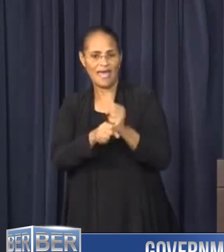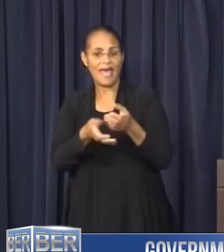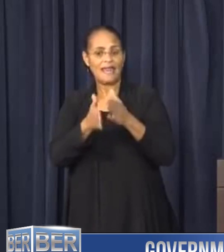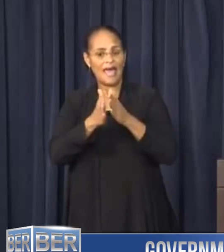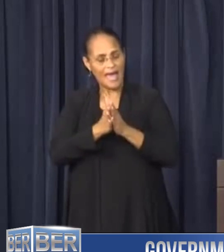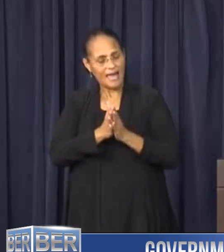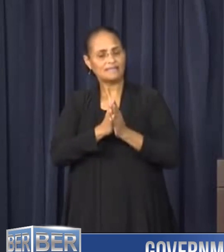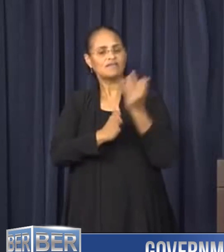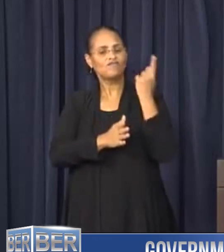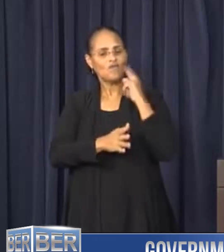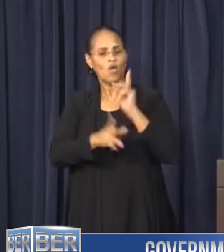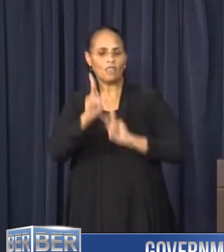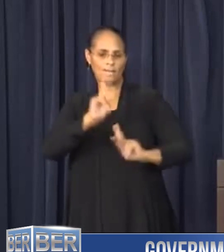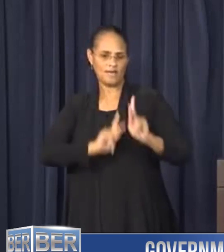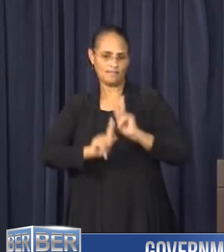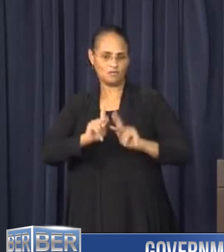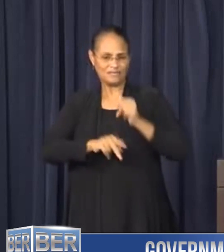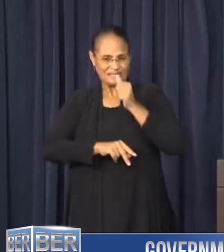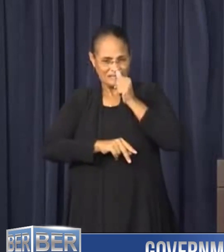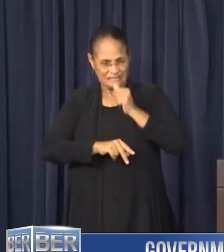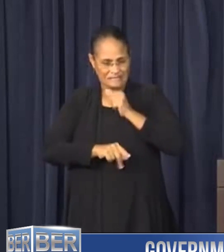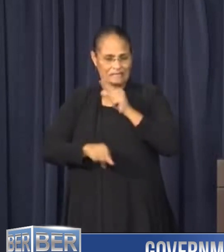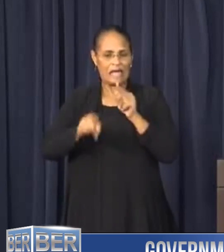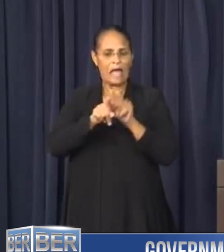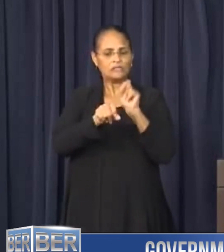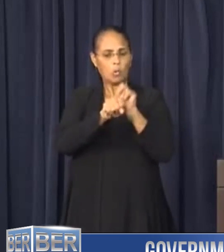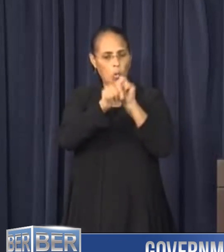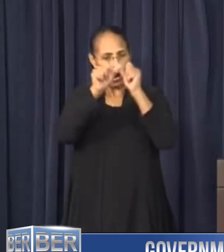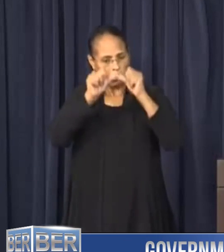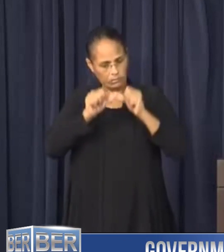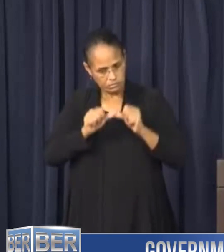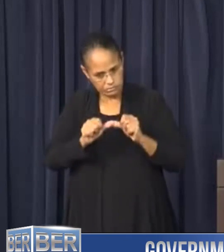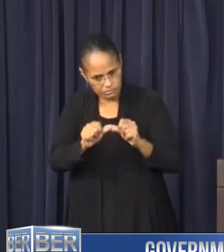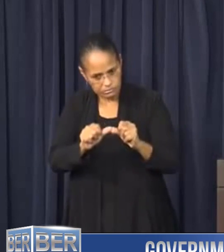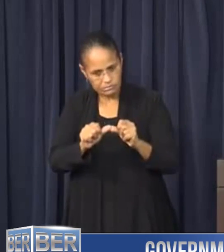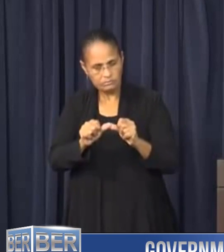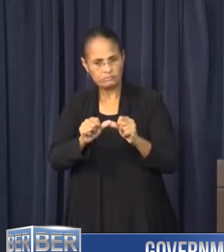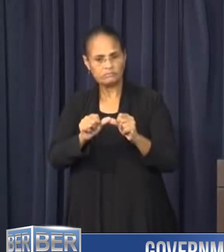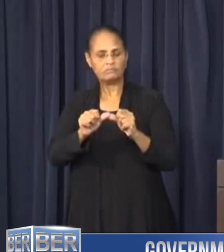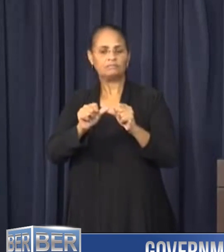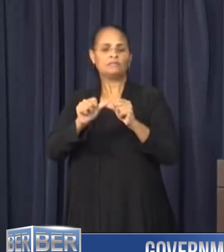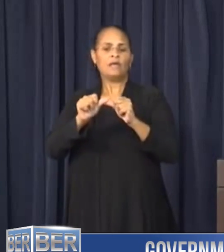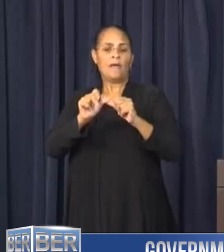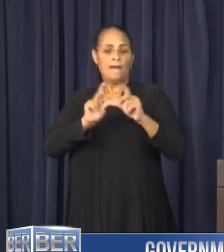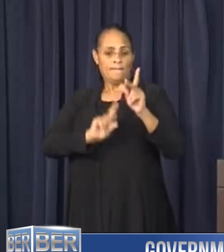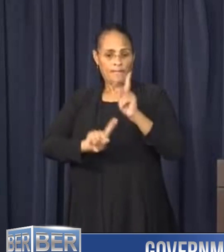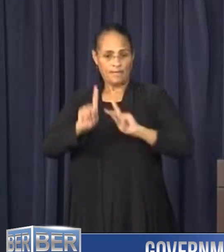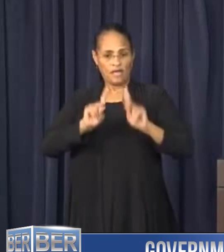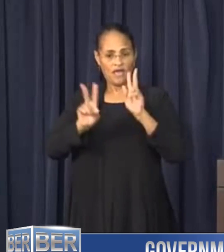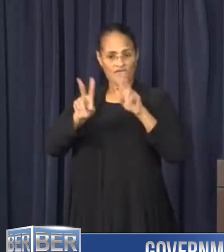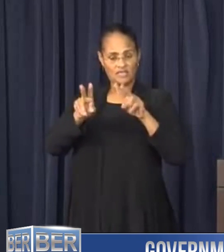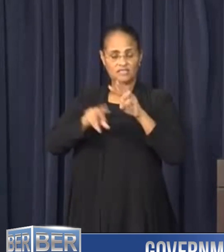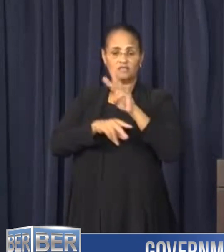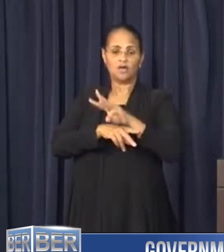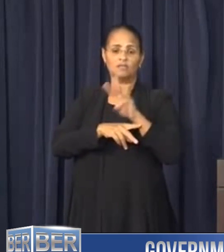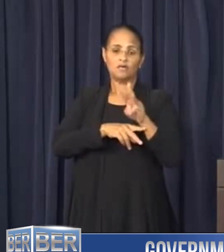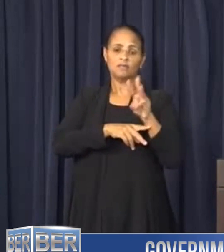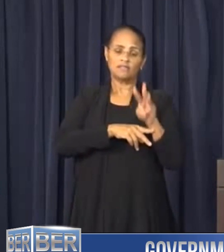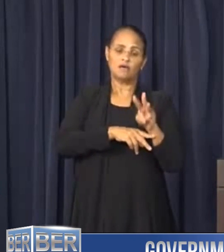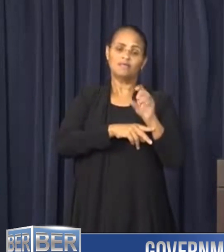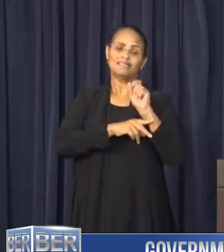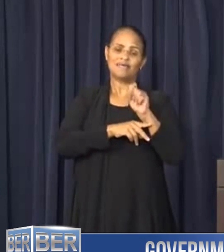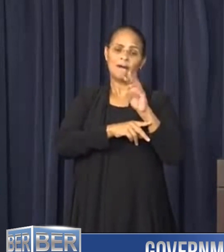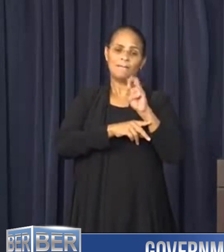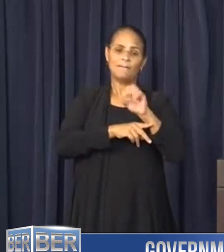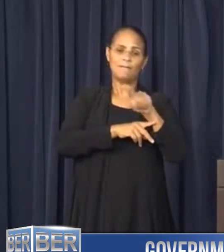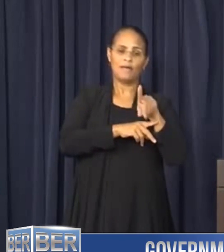for the public's patience as work continues. Residents can visit the Belko website at www.belko